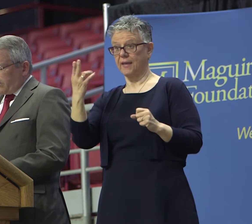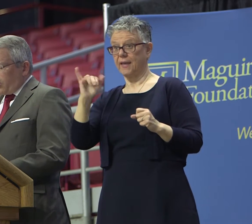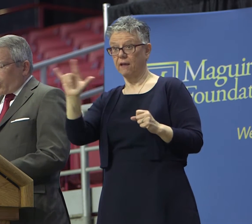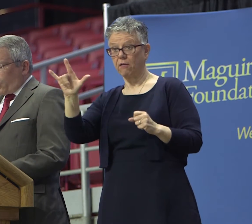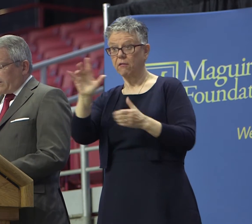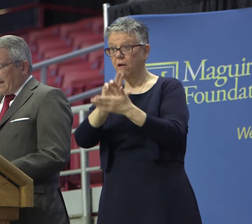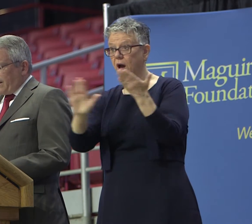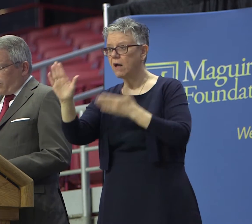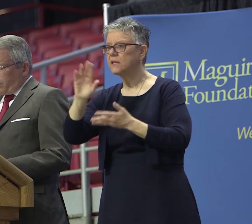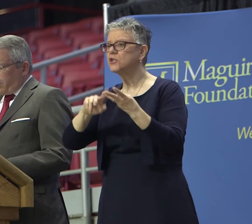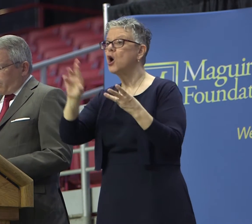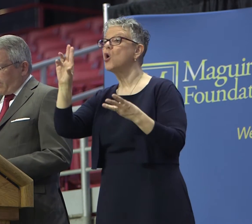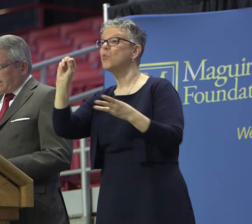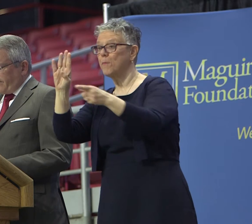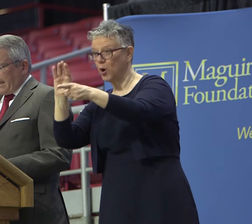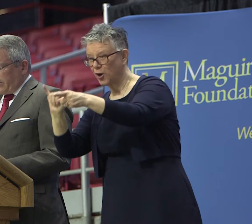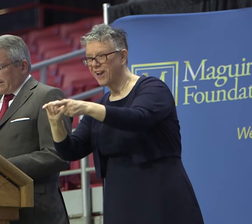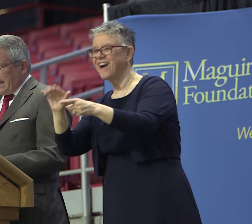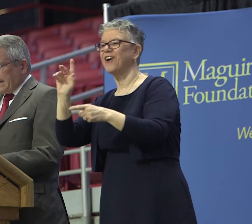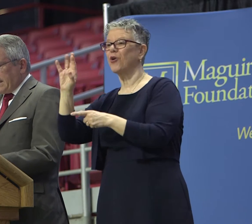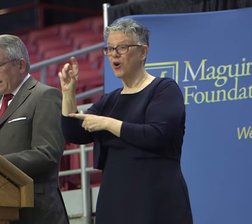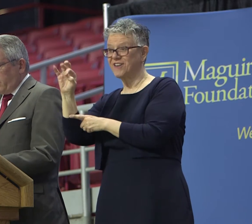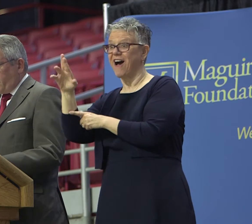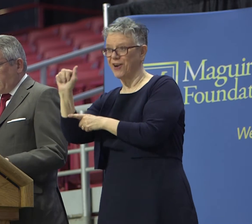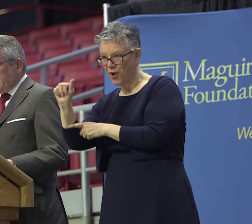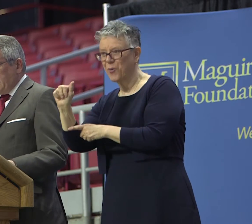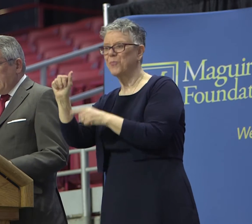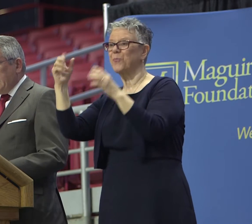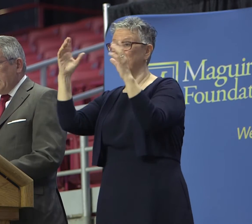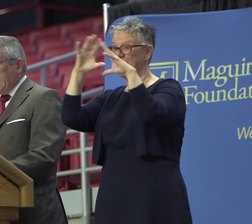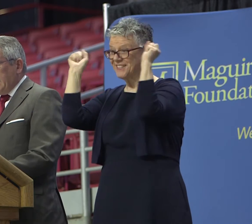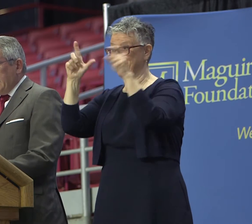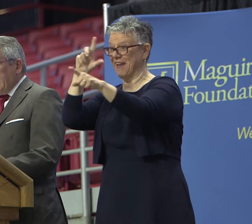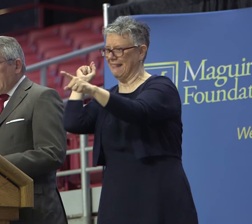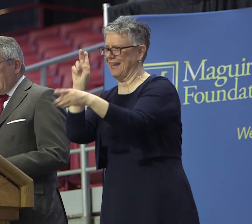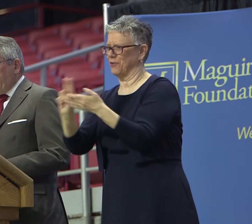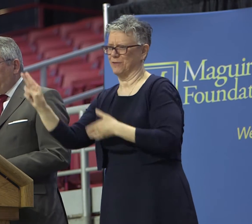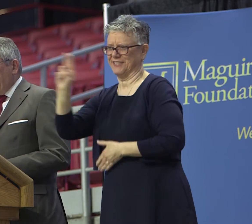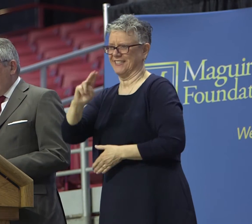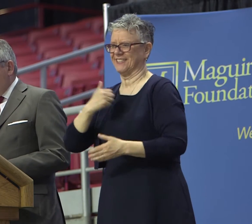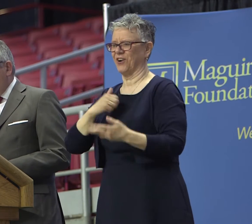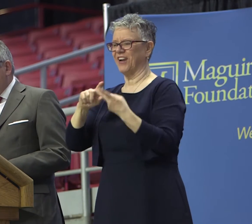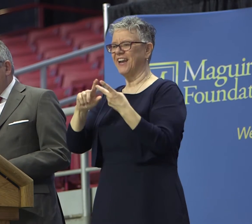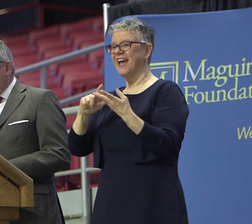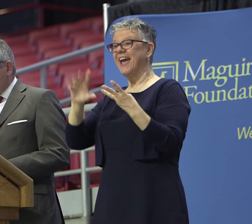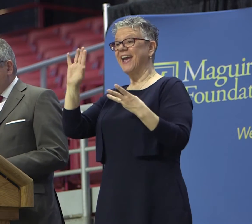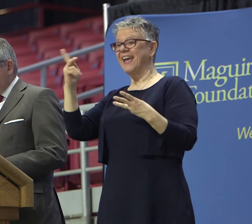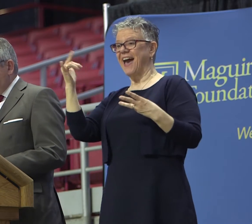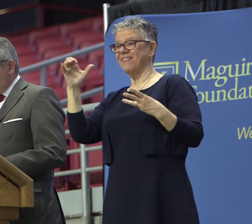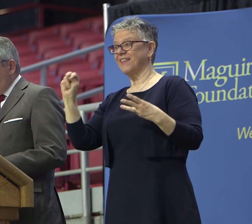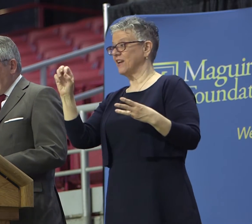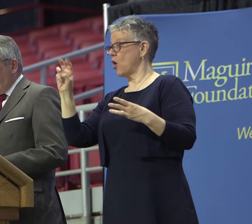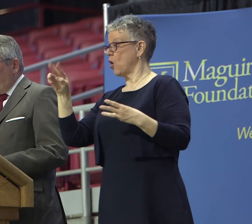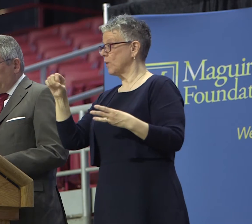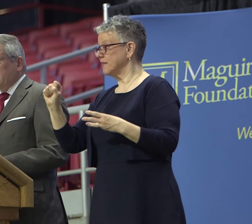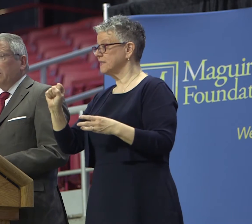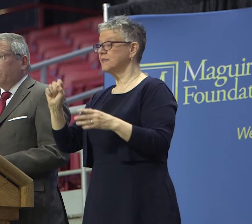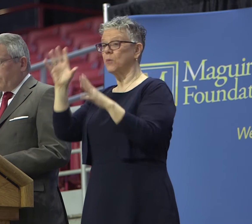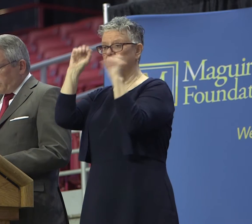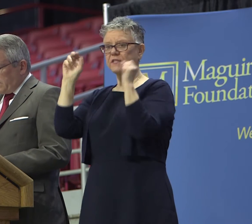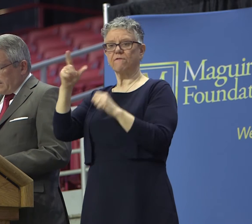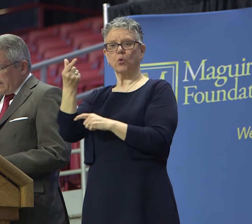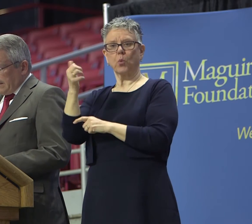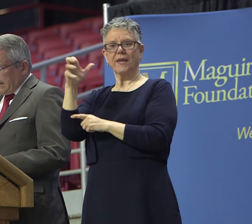Roberta Cordano, president of Gallaudet University, Kathleen Owens, president of Gwynedd